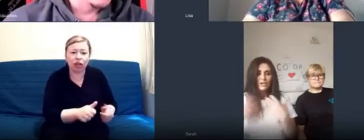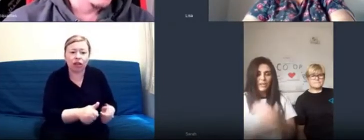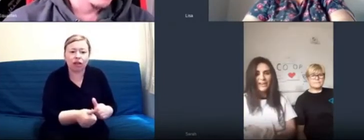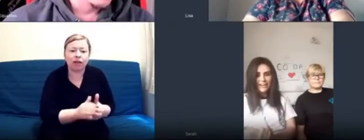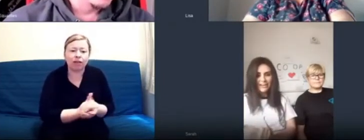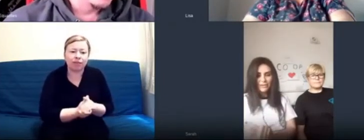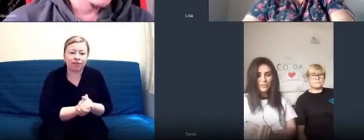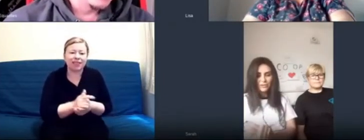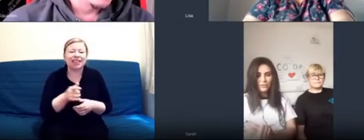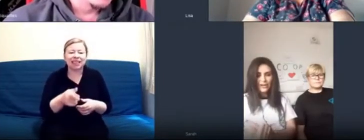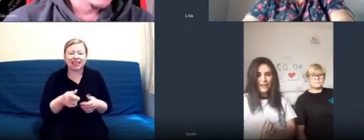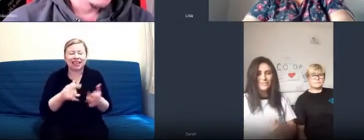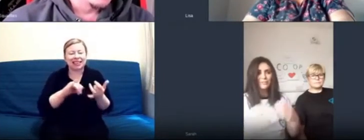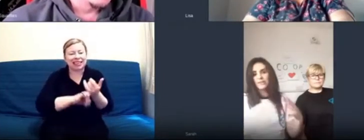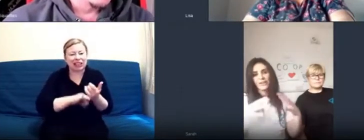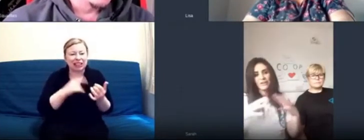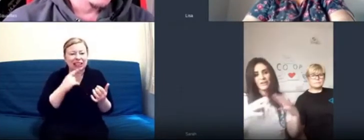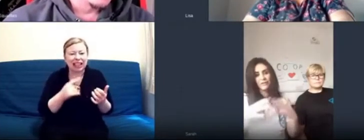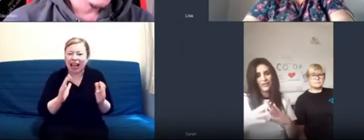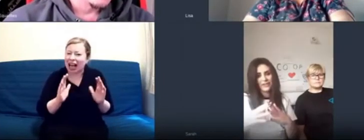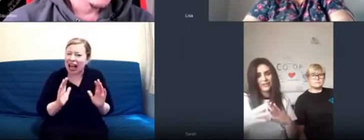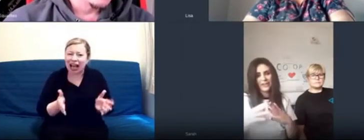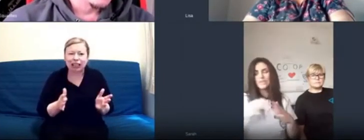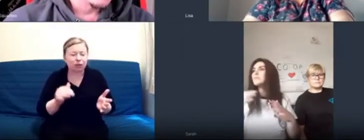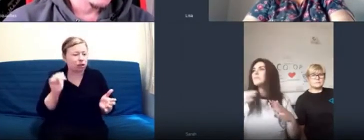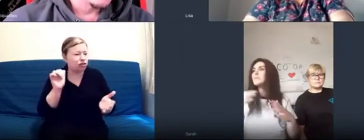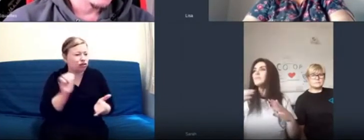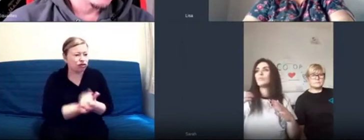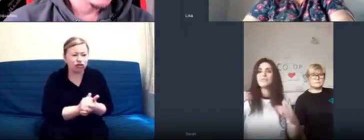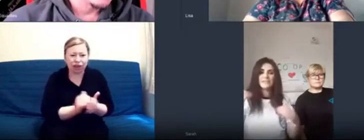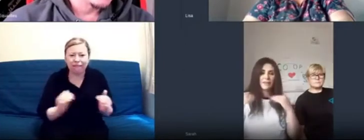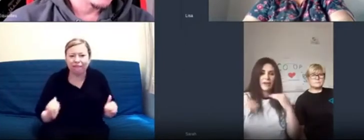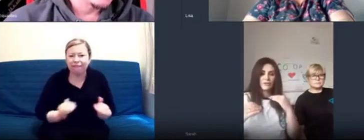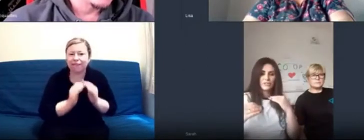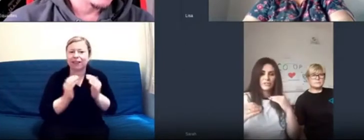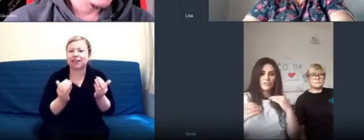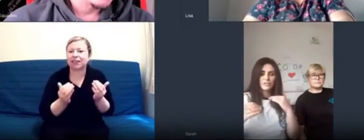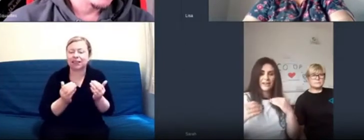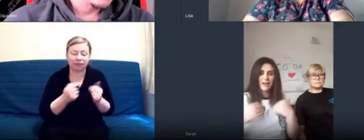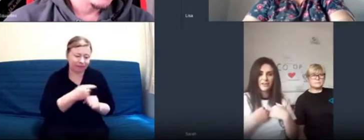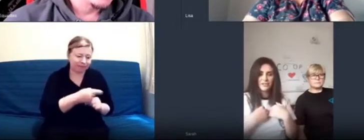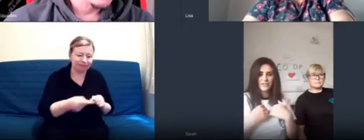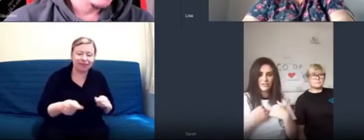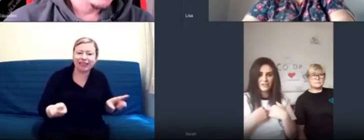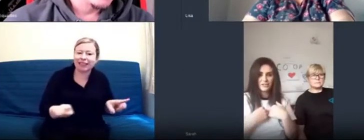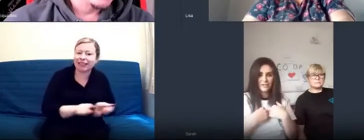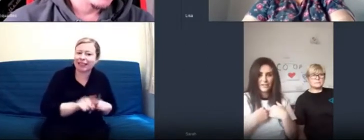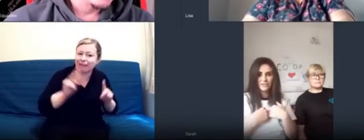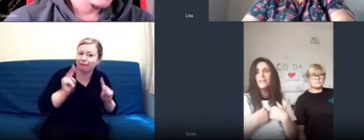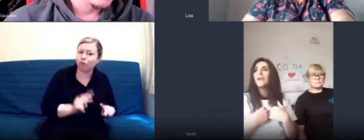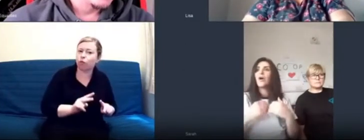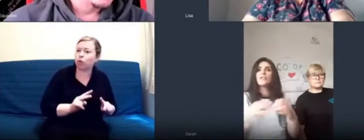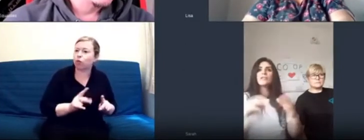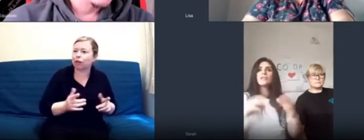It has to be organic, you know, it has to be the right fit. It has to be people with the same outlooks and hearts as